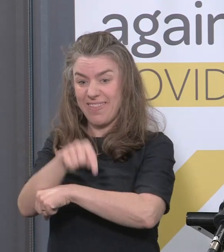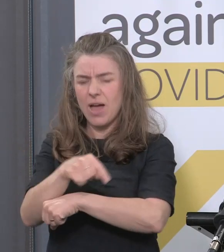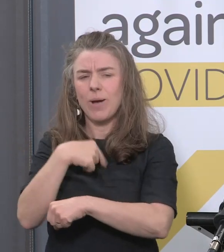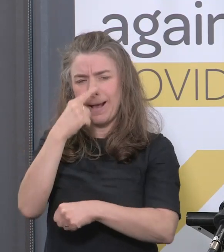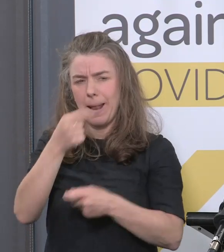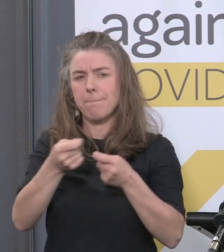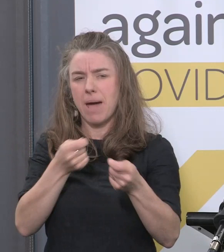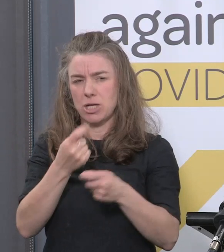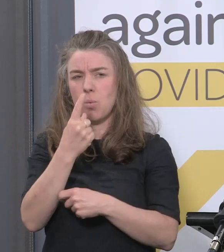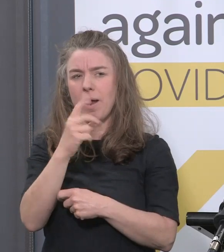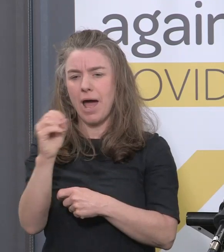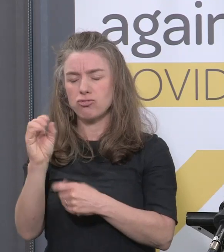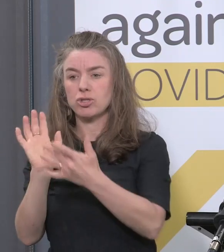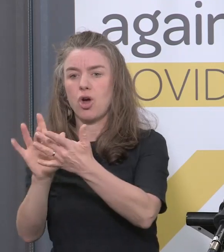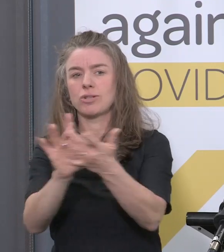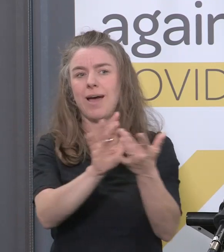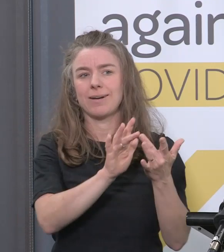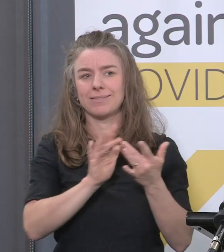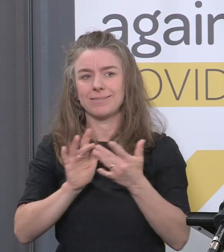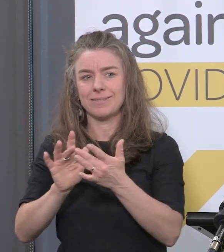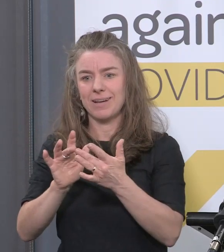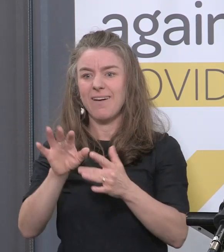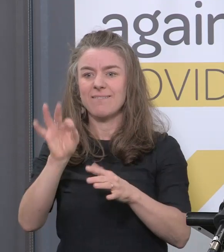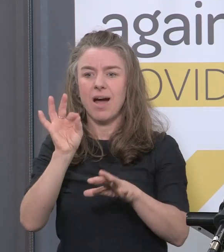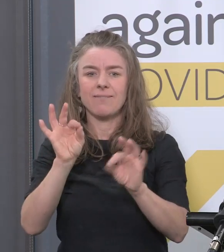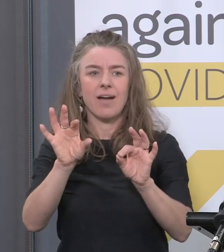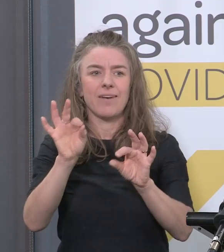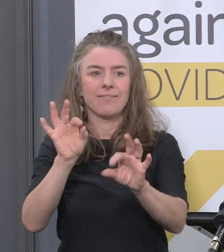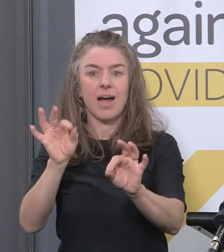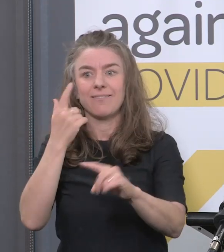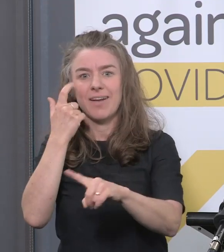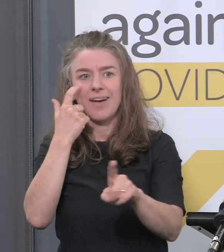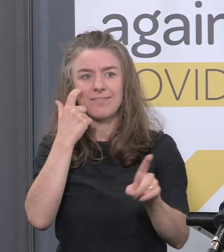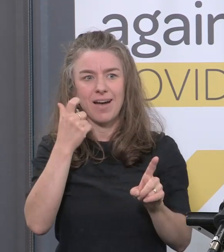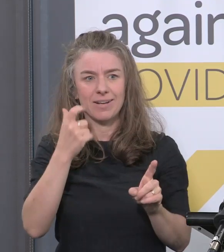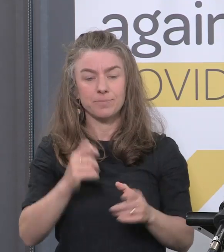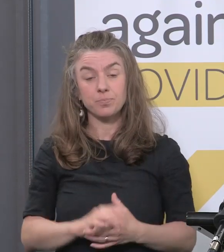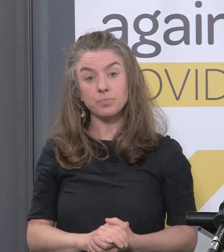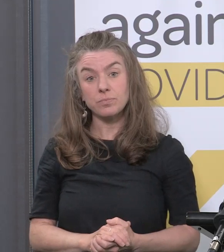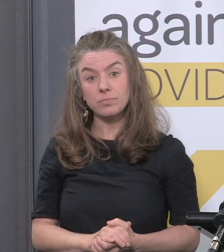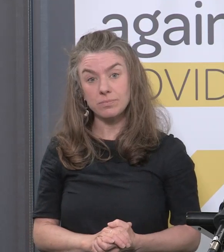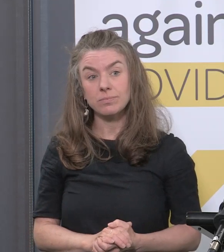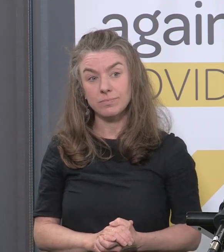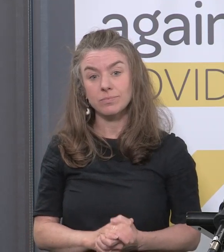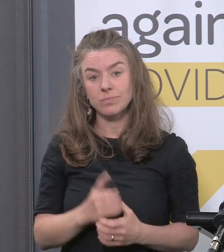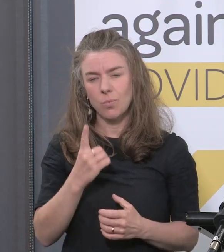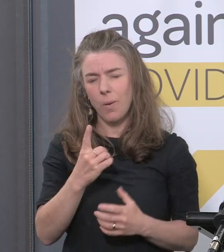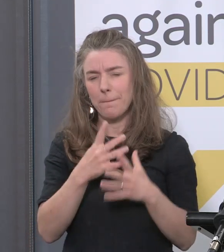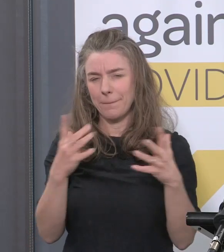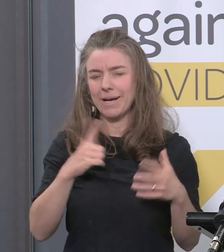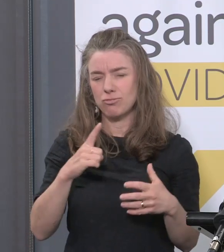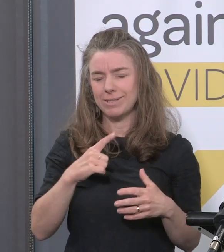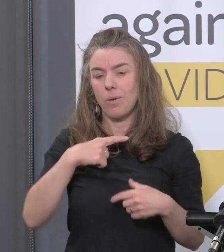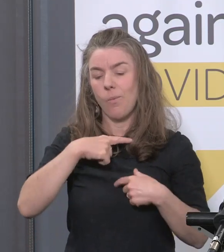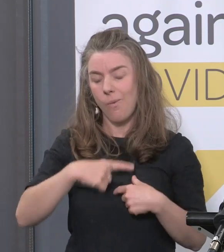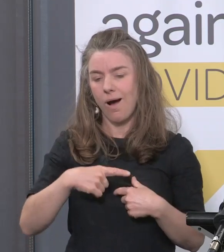number of people that we can reach out through all our channels to find, and particularly if they are close contacts. That's one of the main reasons why we've